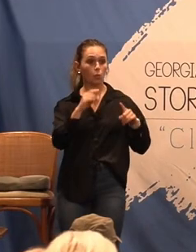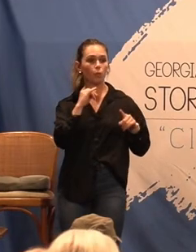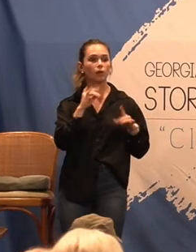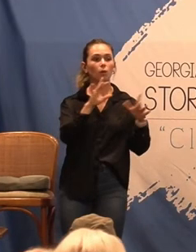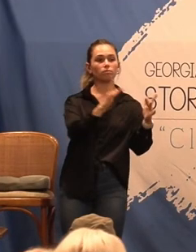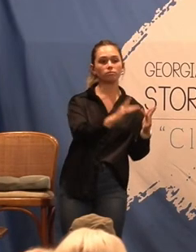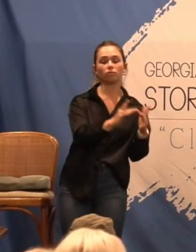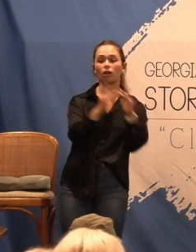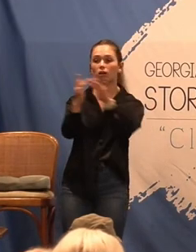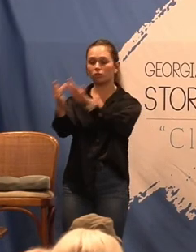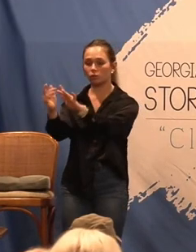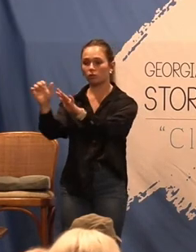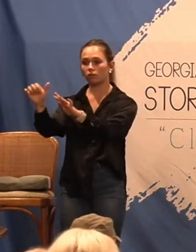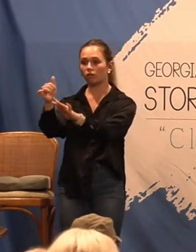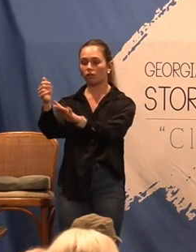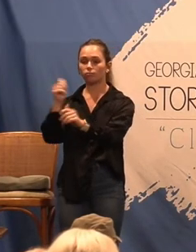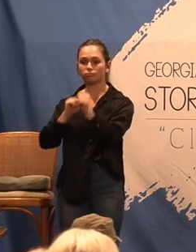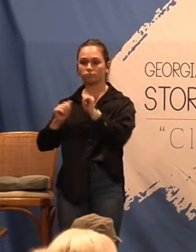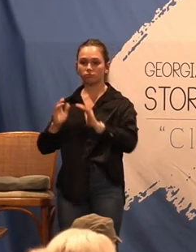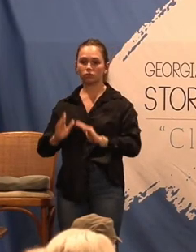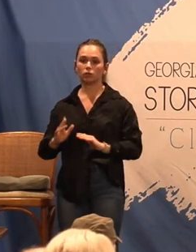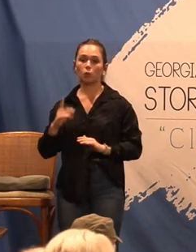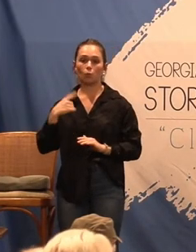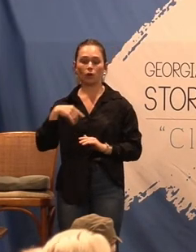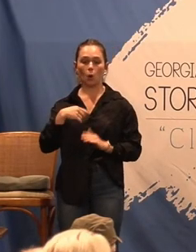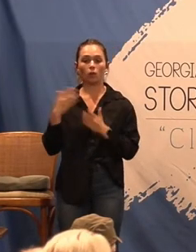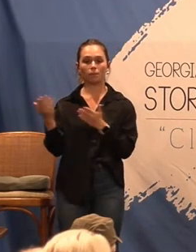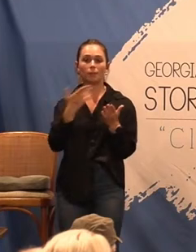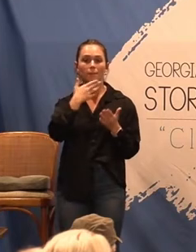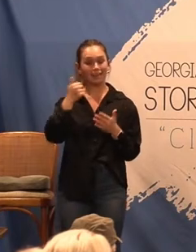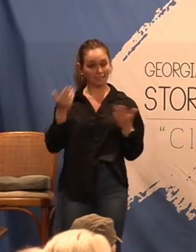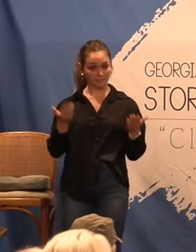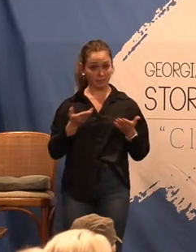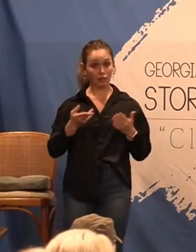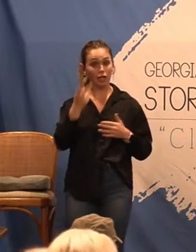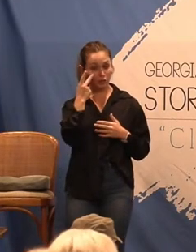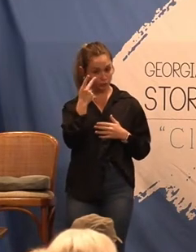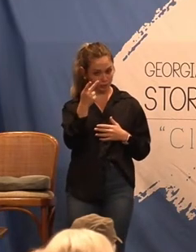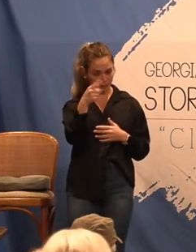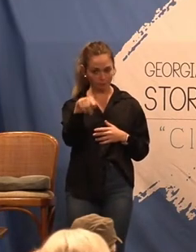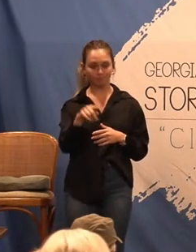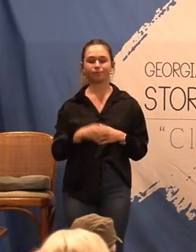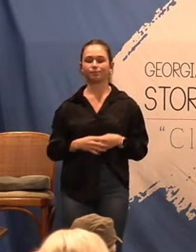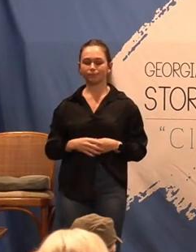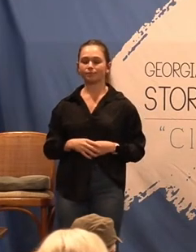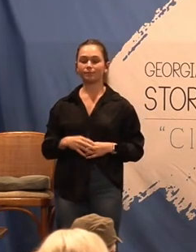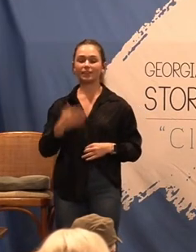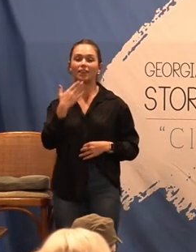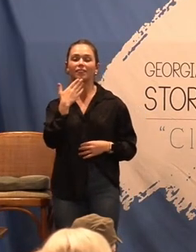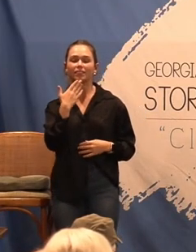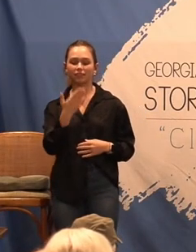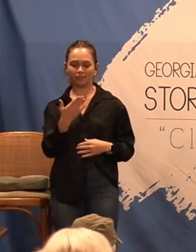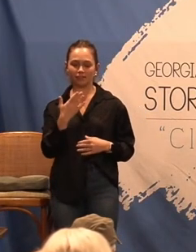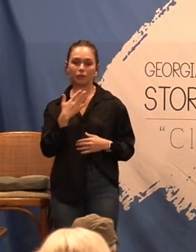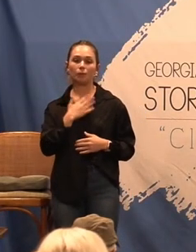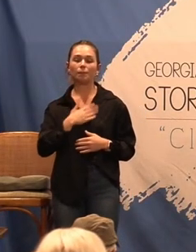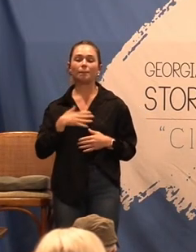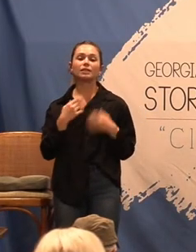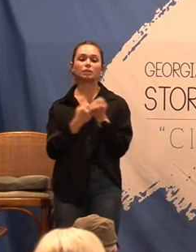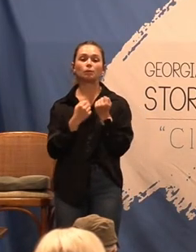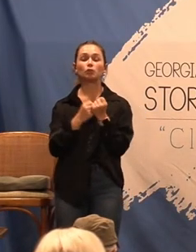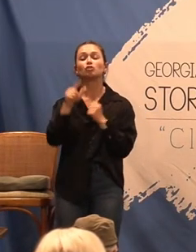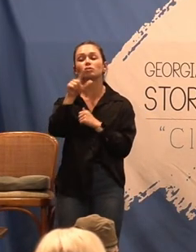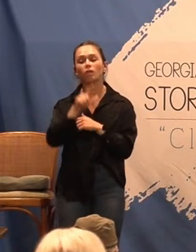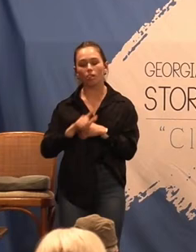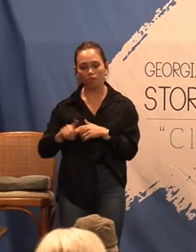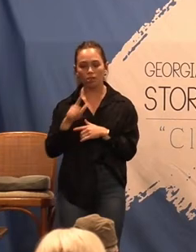in touch with all these talented artists. We only bring the best here, and you've seen them. So thank you, and please support your local